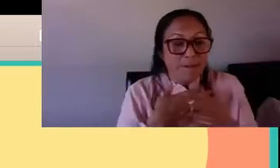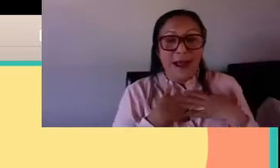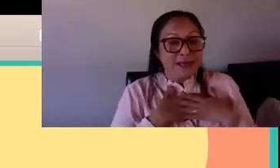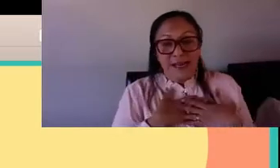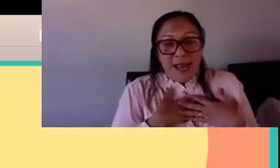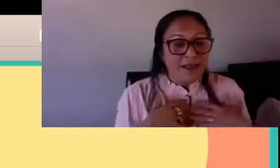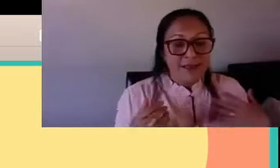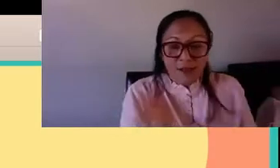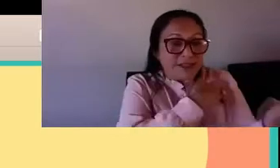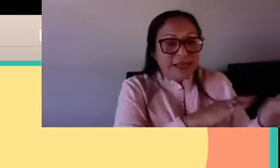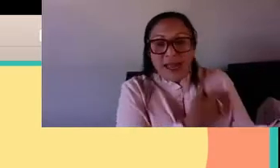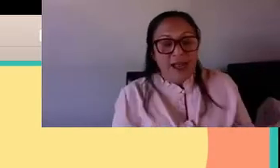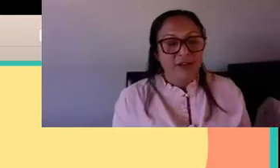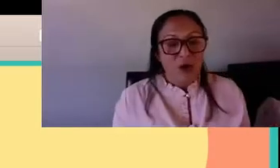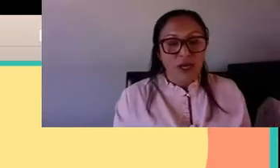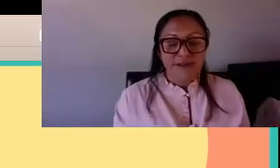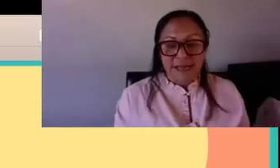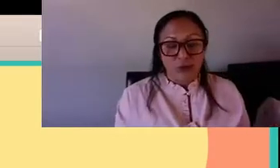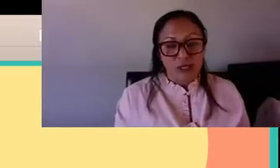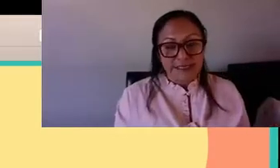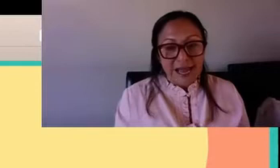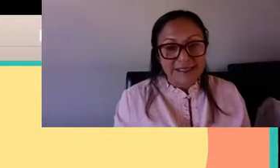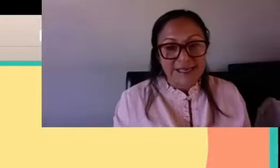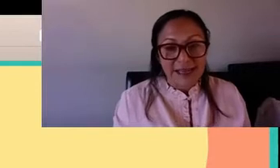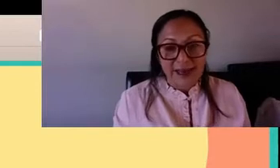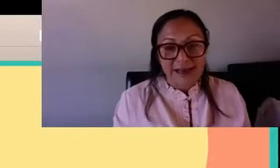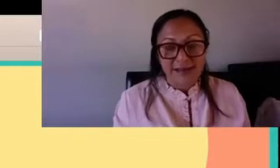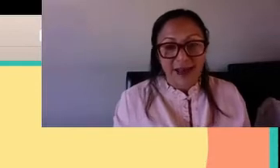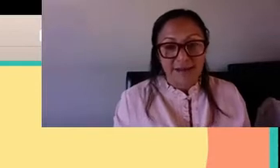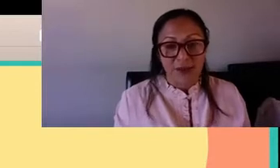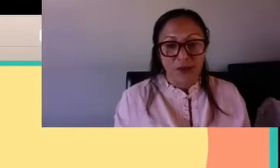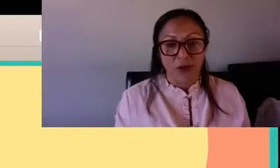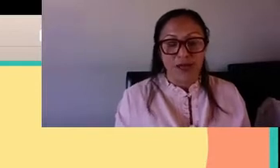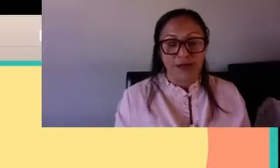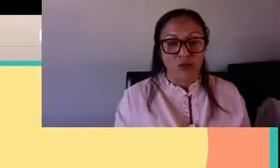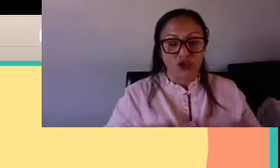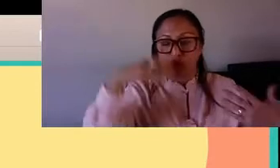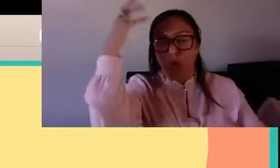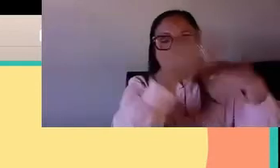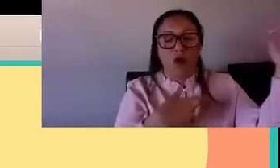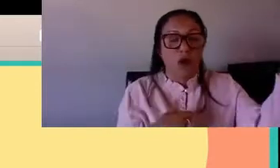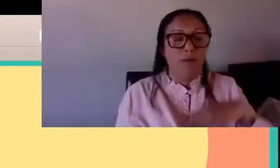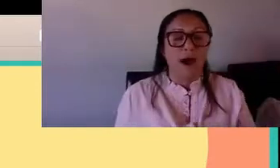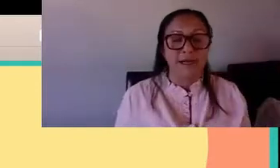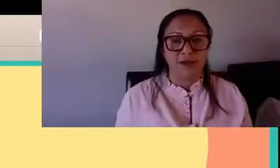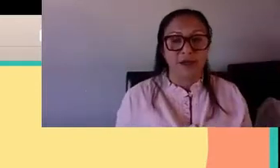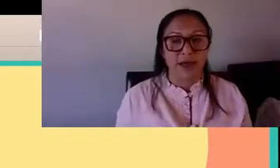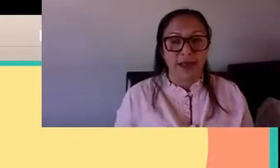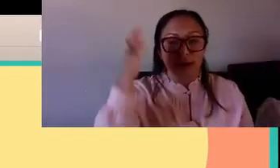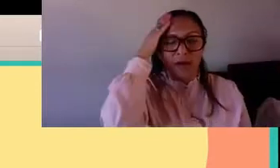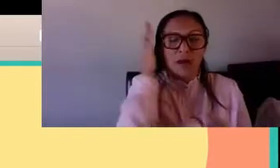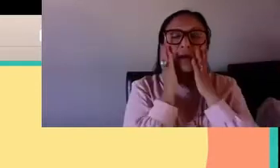the mine and the music. And so what you tend to get is a 9-month-old that will scroll their whole body. So